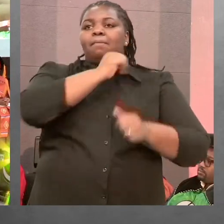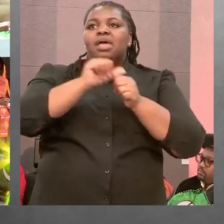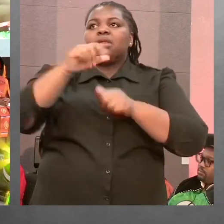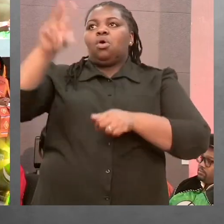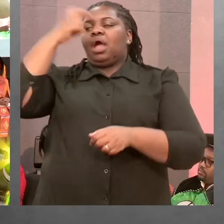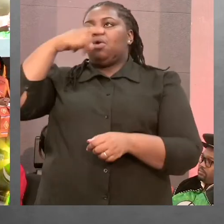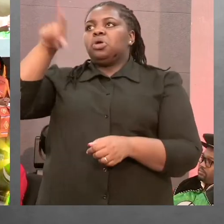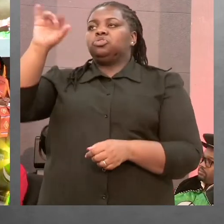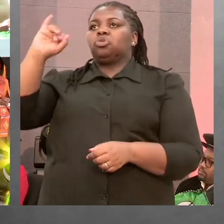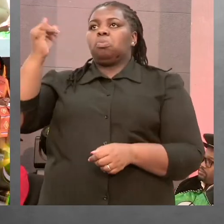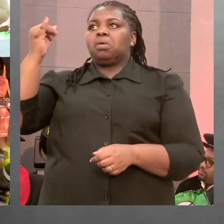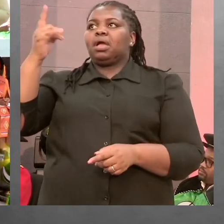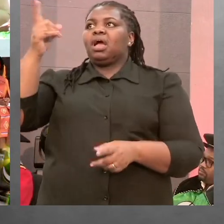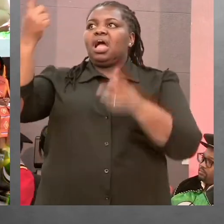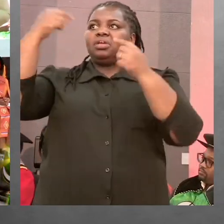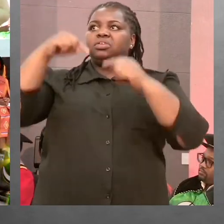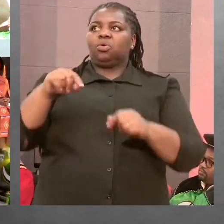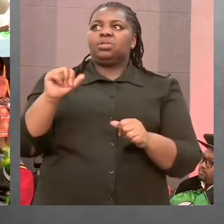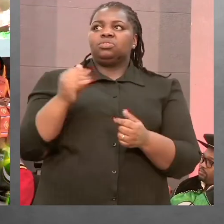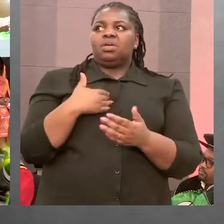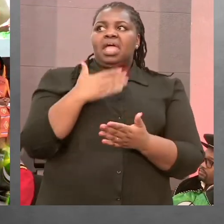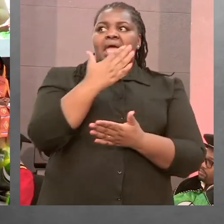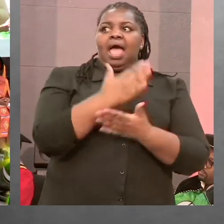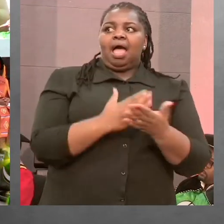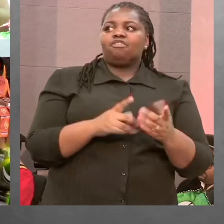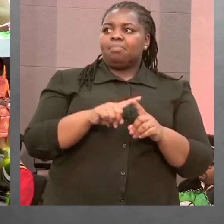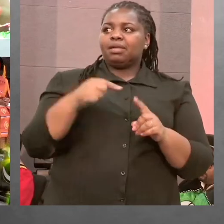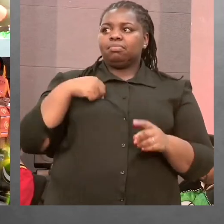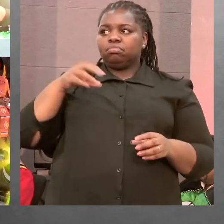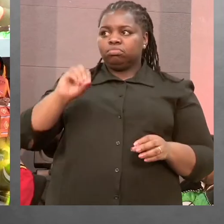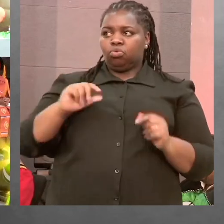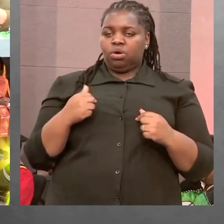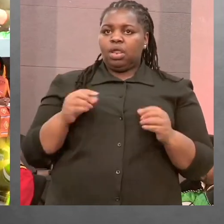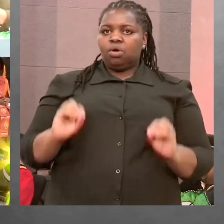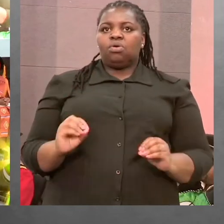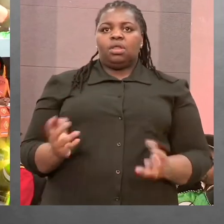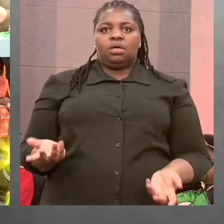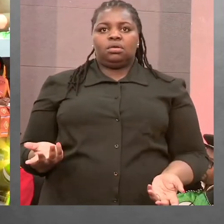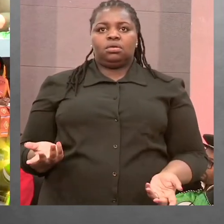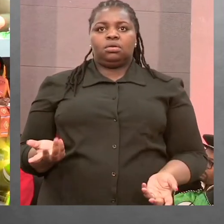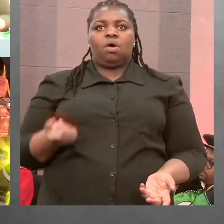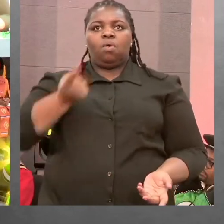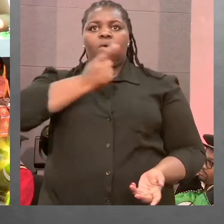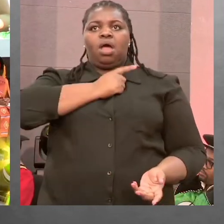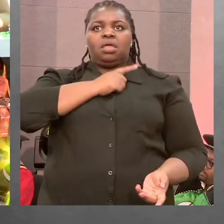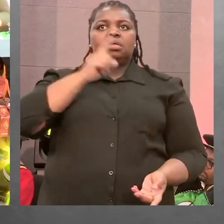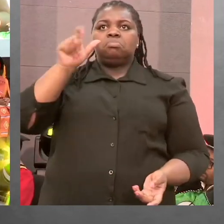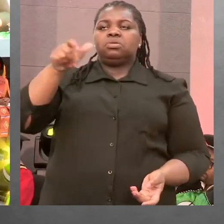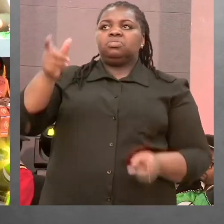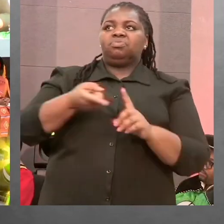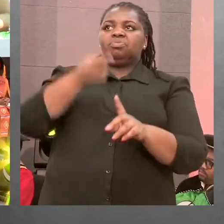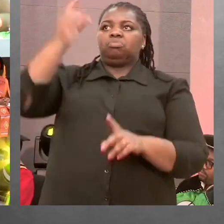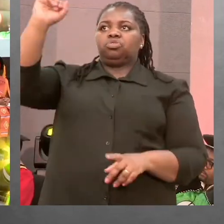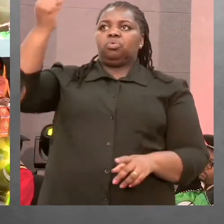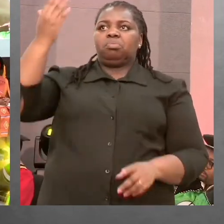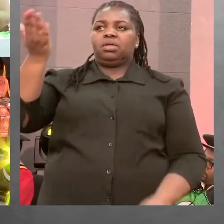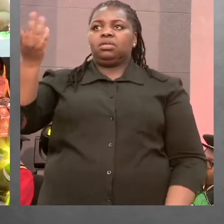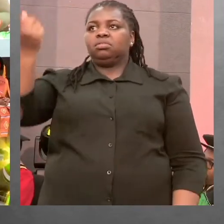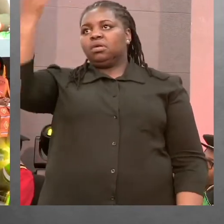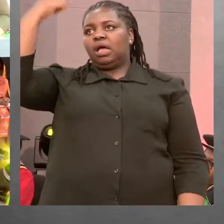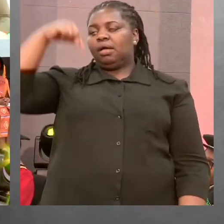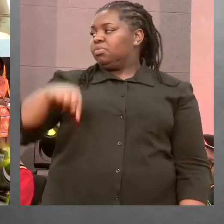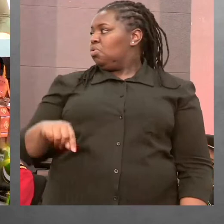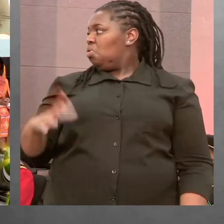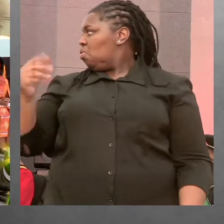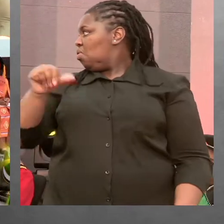Azokwenza le nto ihafu kule bendizawuyenza mna. Kuba qha isuka eRhawutini. okanye suka